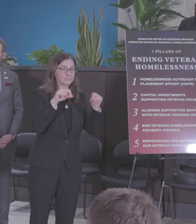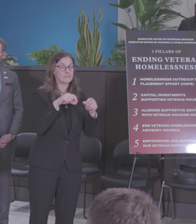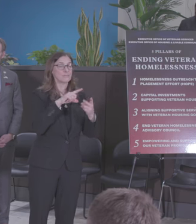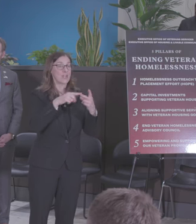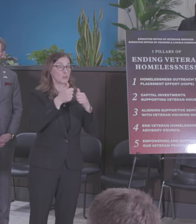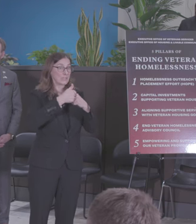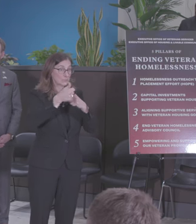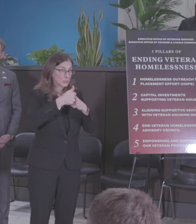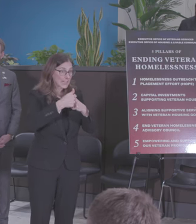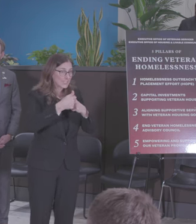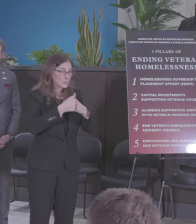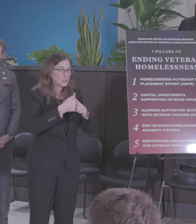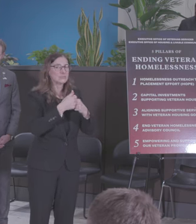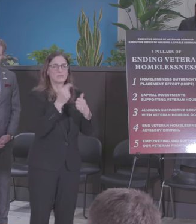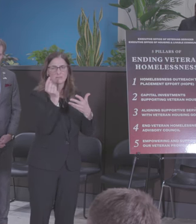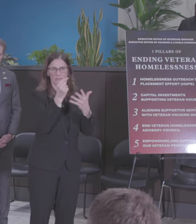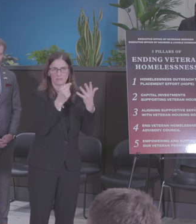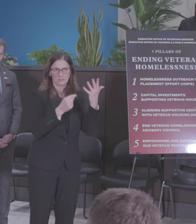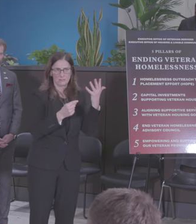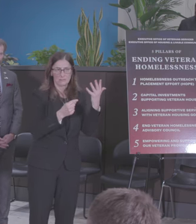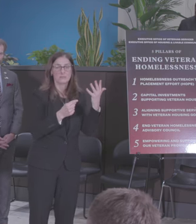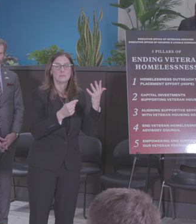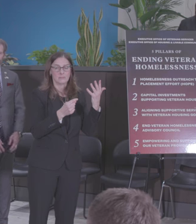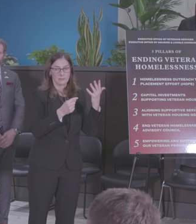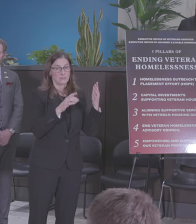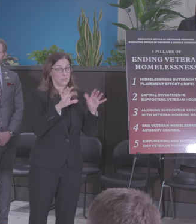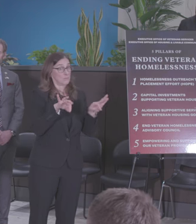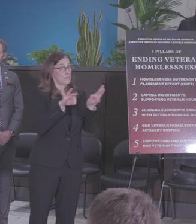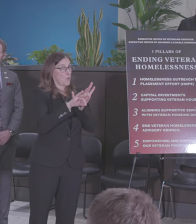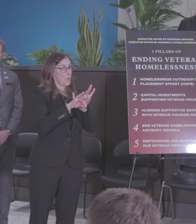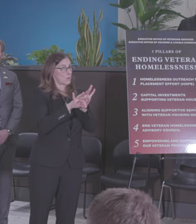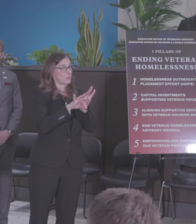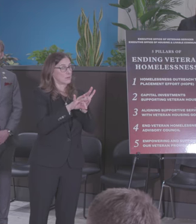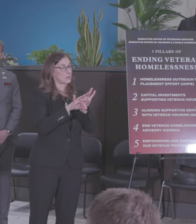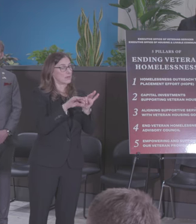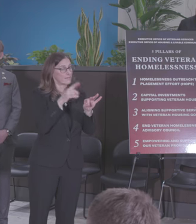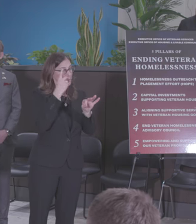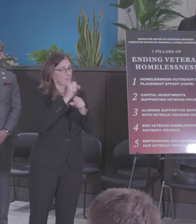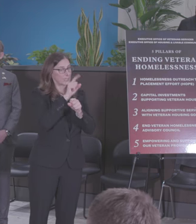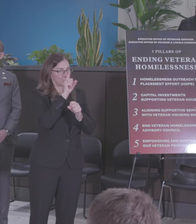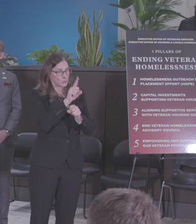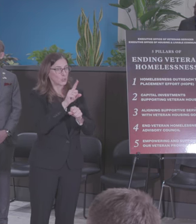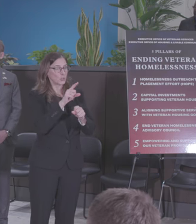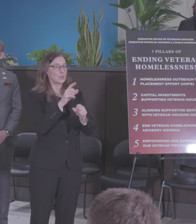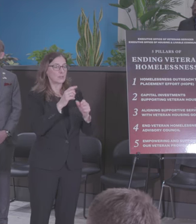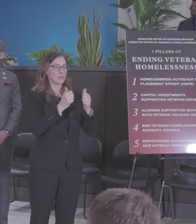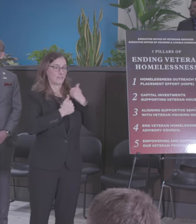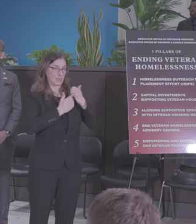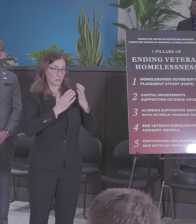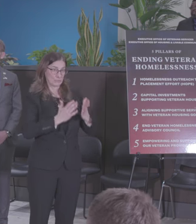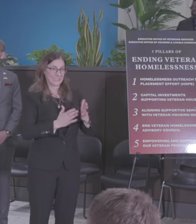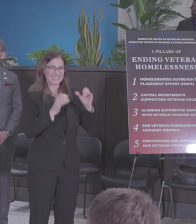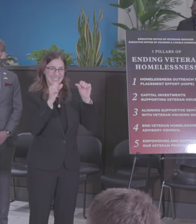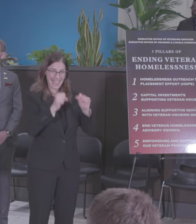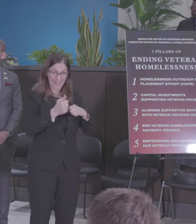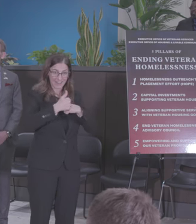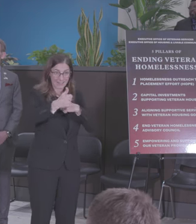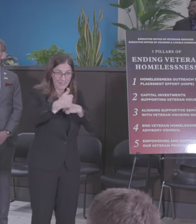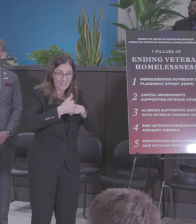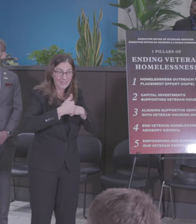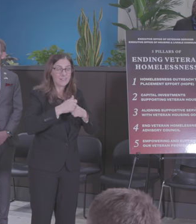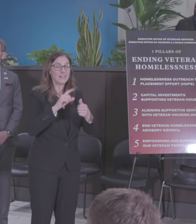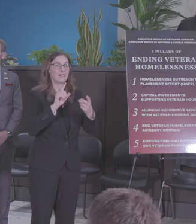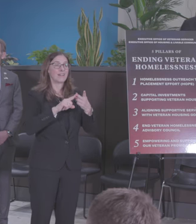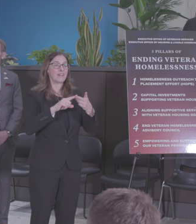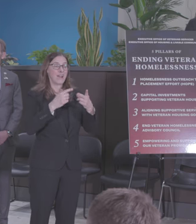that, as Senator Edwards noted, are completely, entirely crucial to getting our veterans a place to stay or preventing displacement.